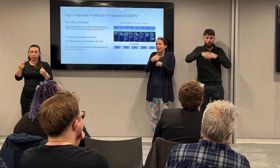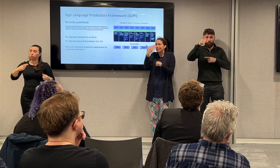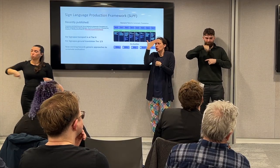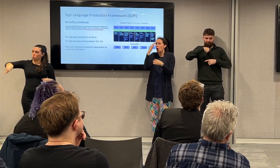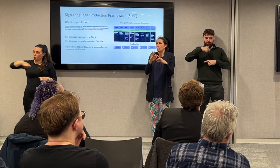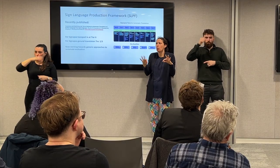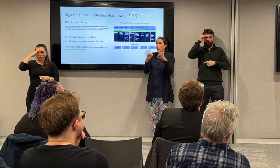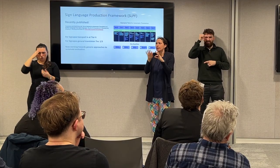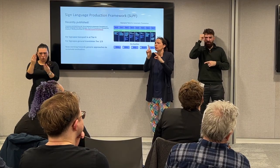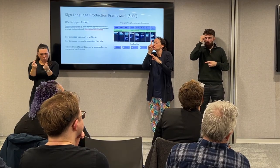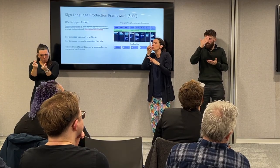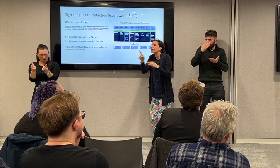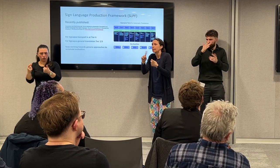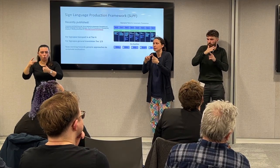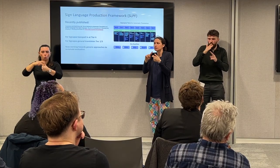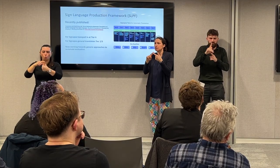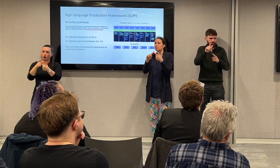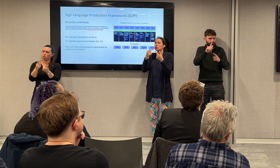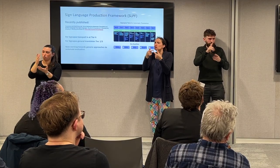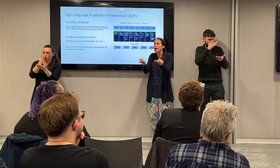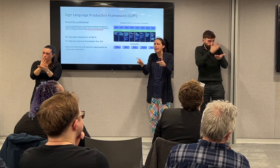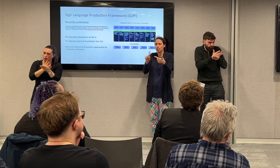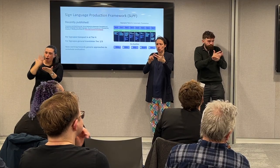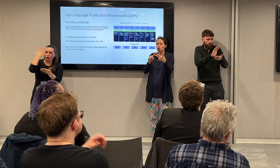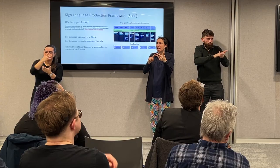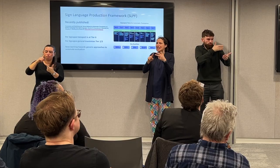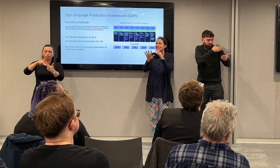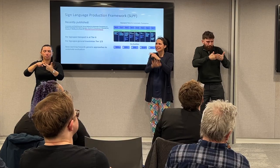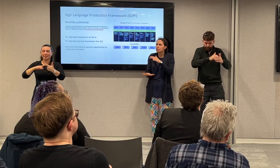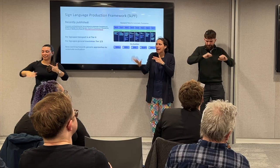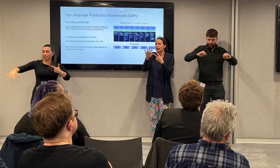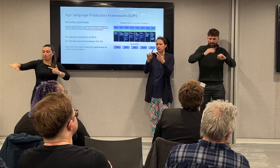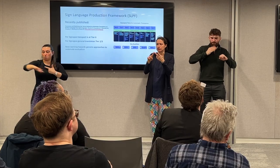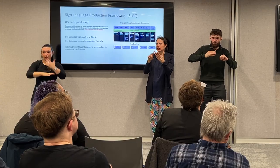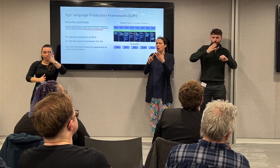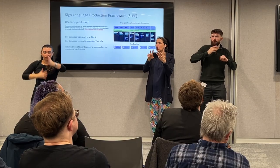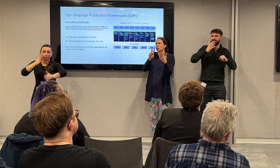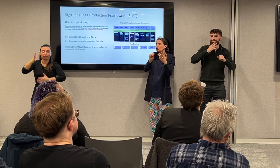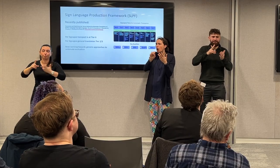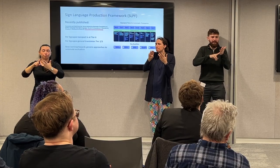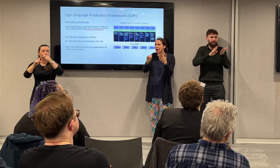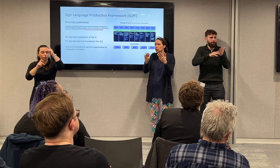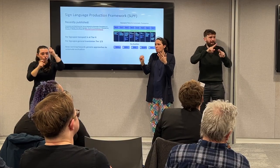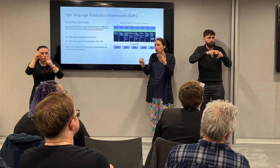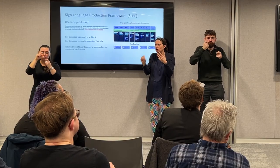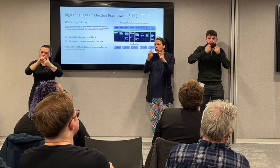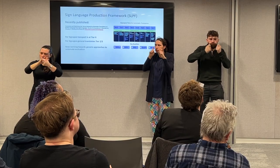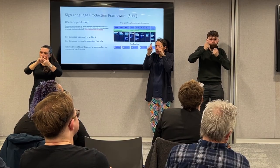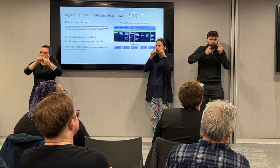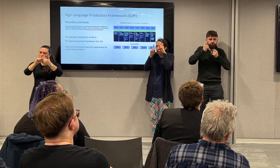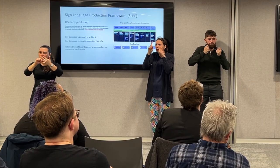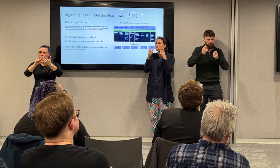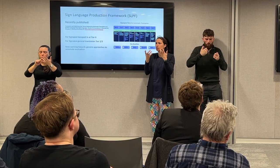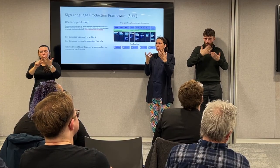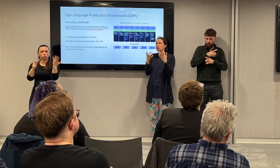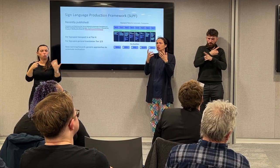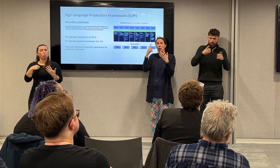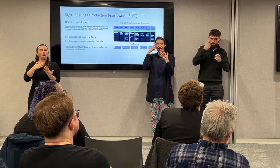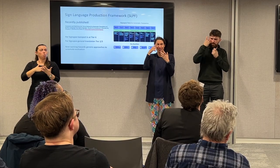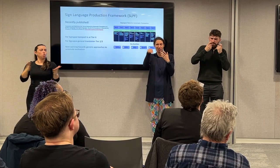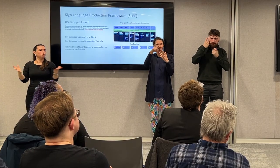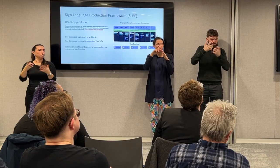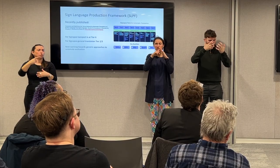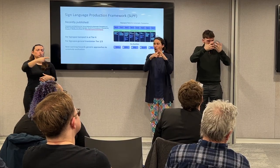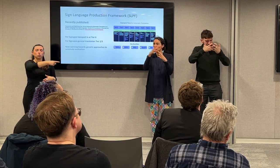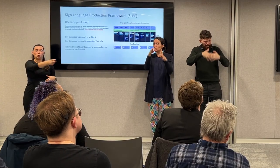realism, grammar, use of space, non-manual features. And what I would encourage people is to start thinking about judging their technology